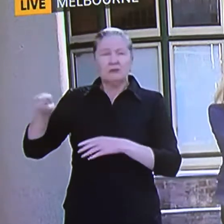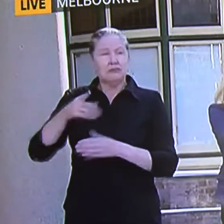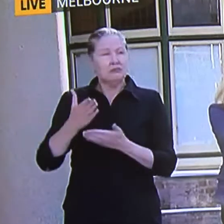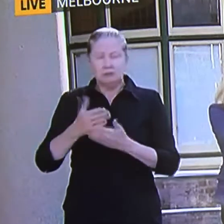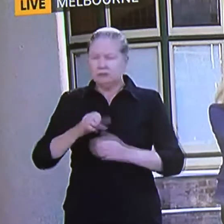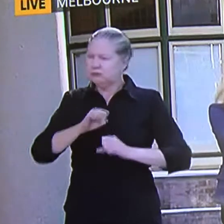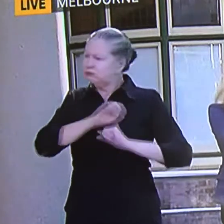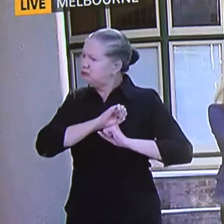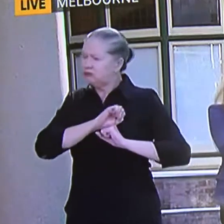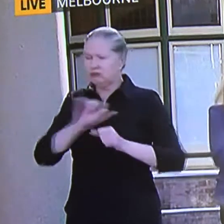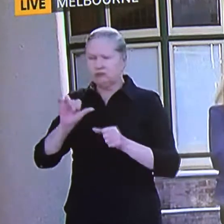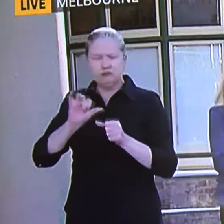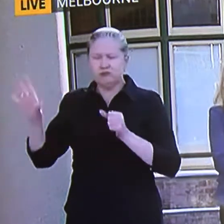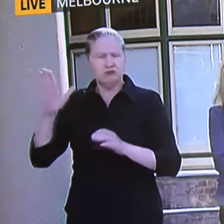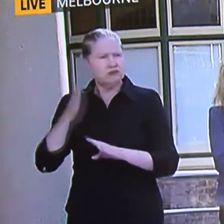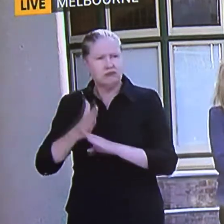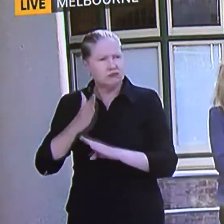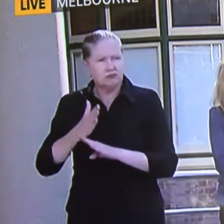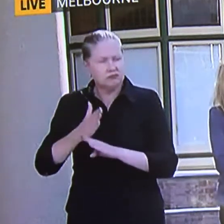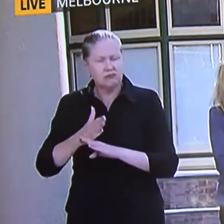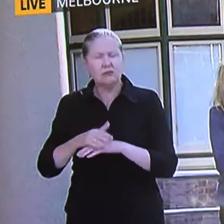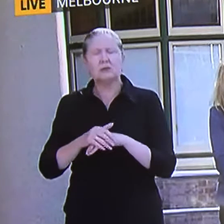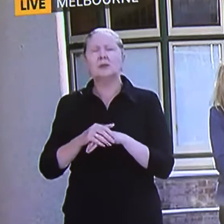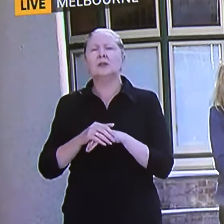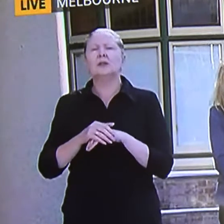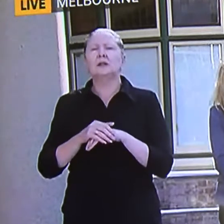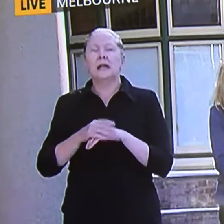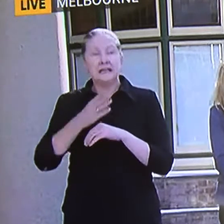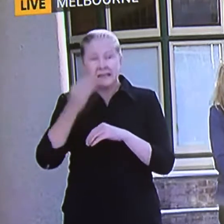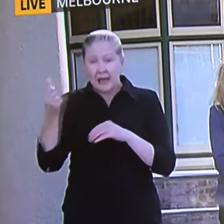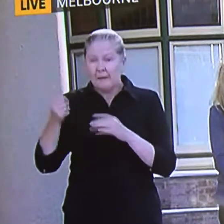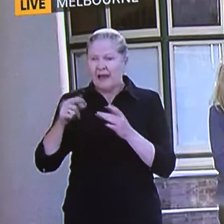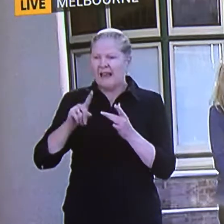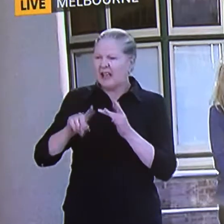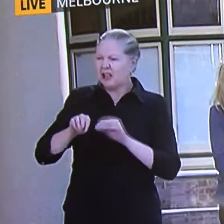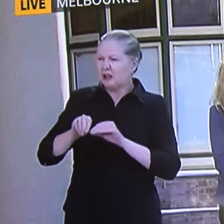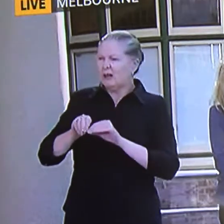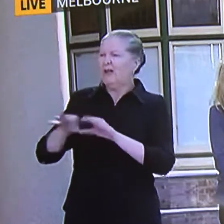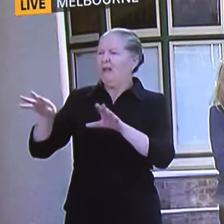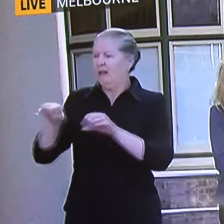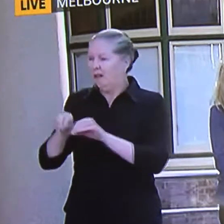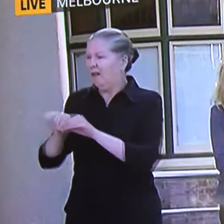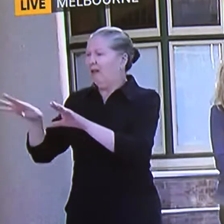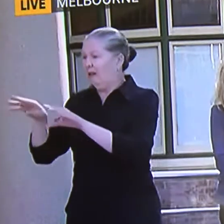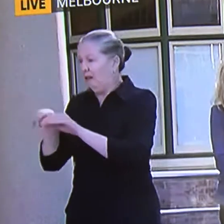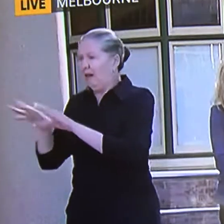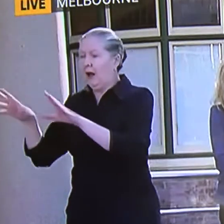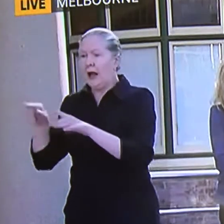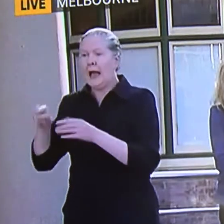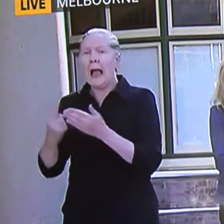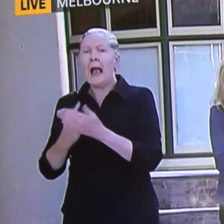job. It may well be that some of these infections that we're seeing have occurred outside of the